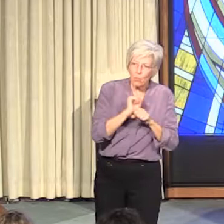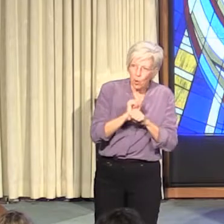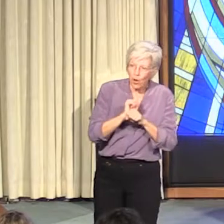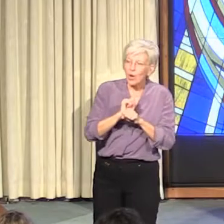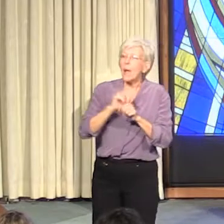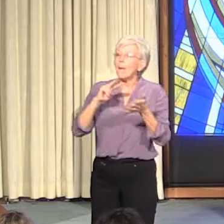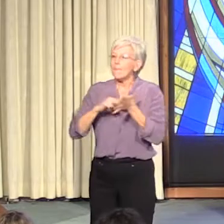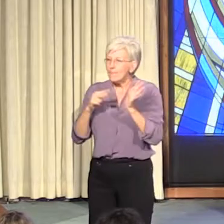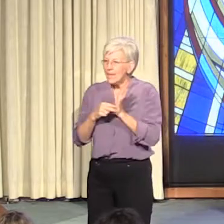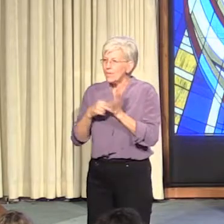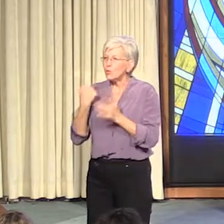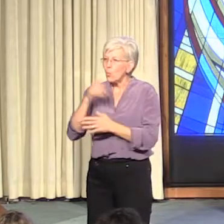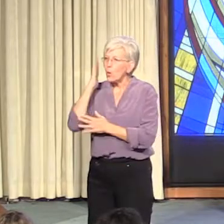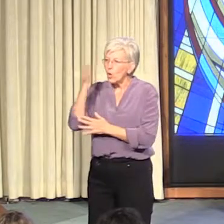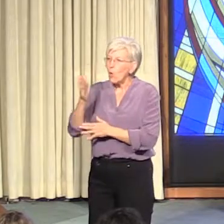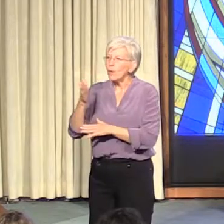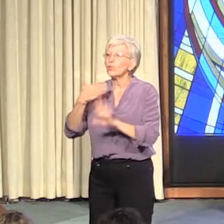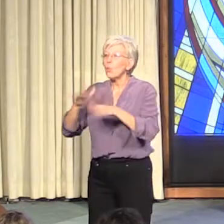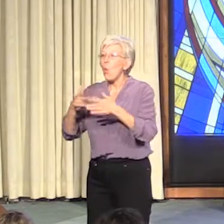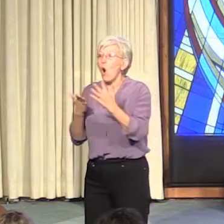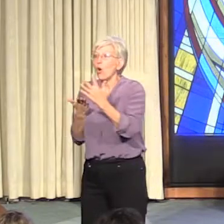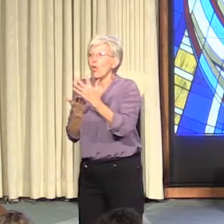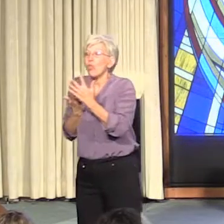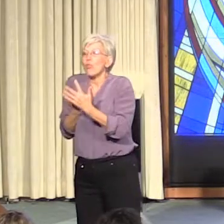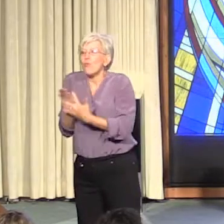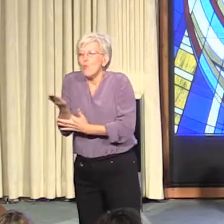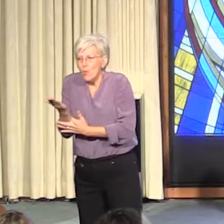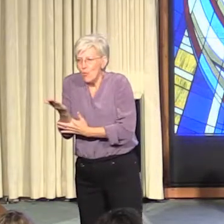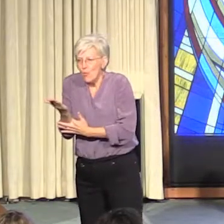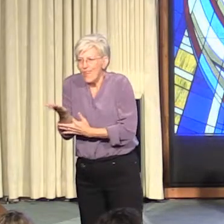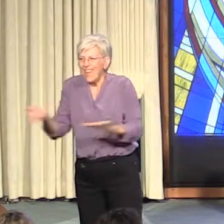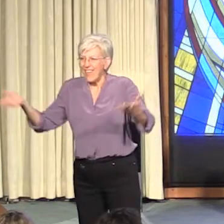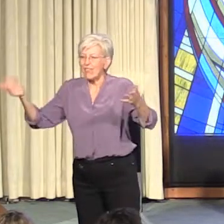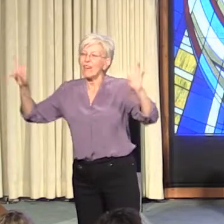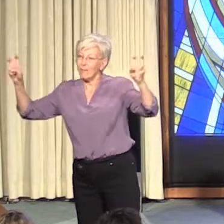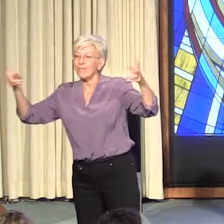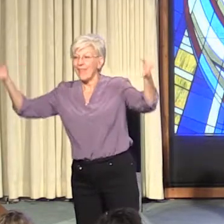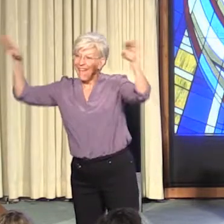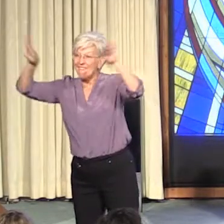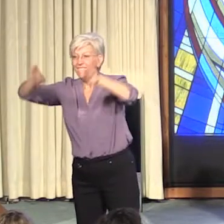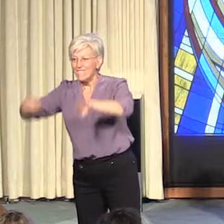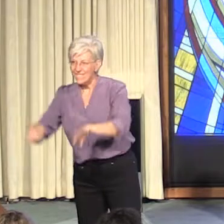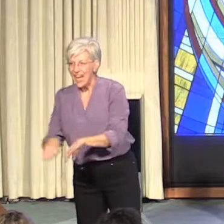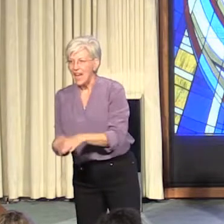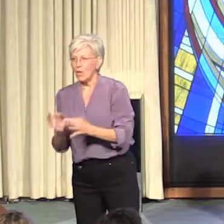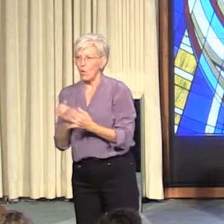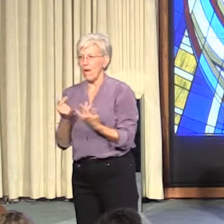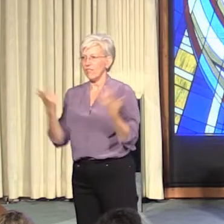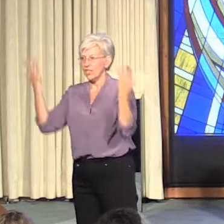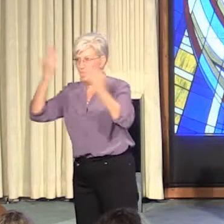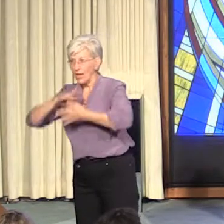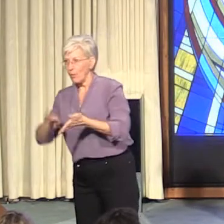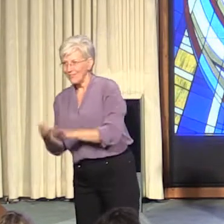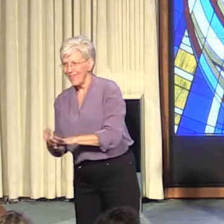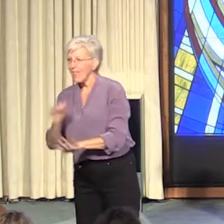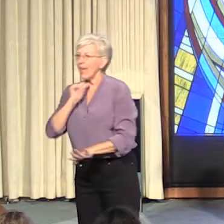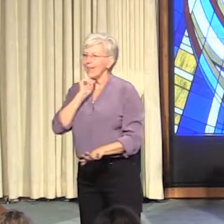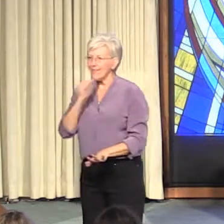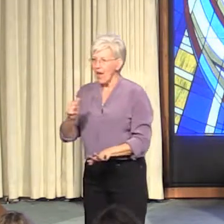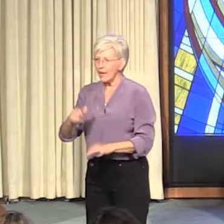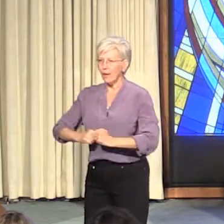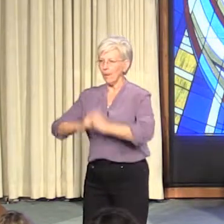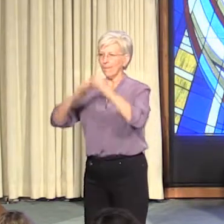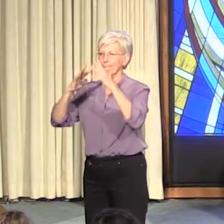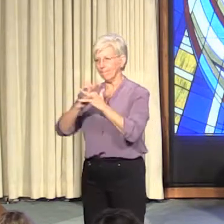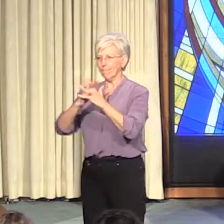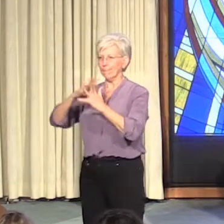walk through the valley of the shadow of death, not build a condo in it, right? We don't